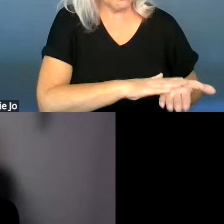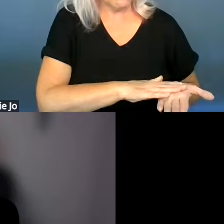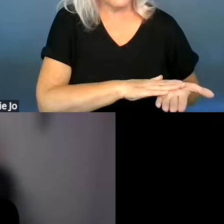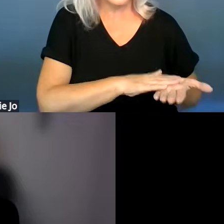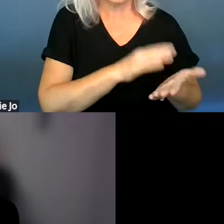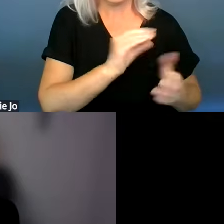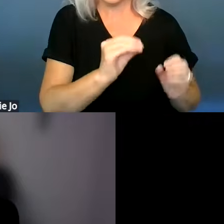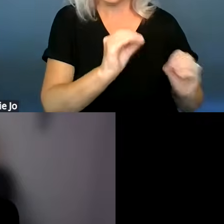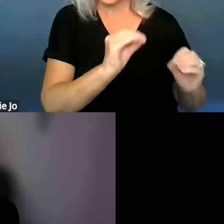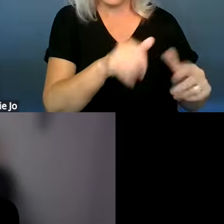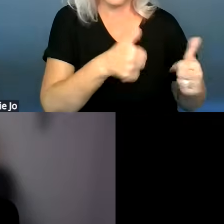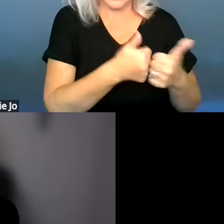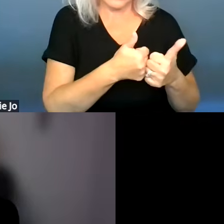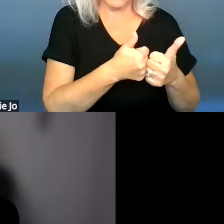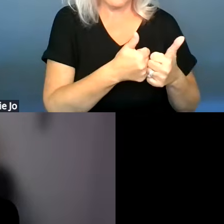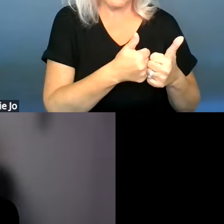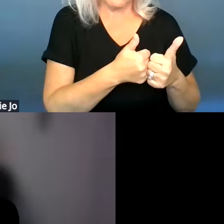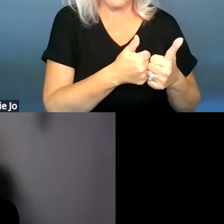challenge.